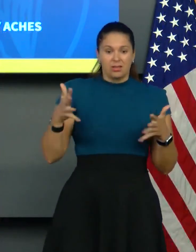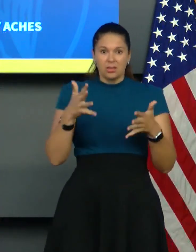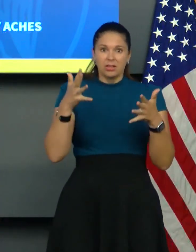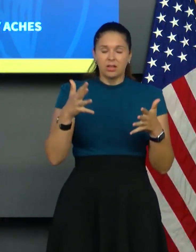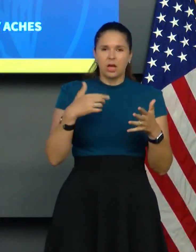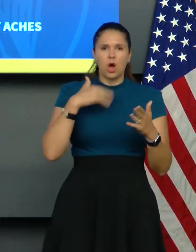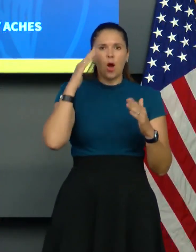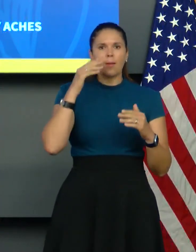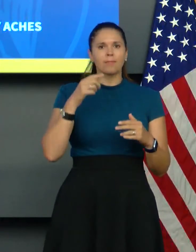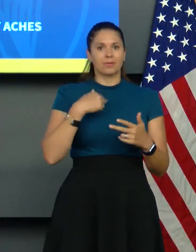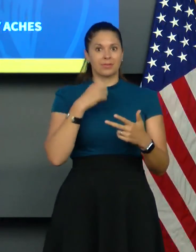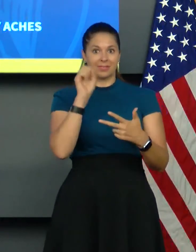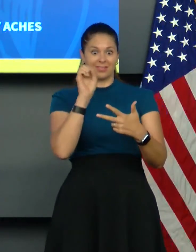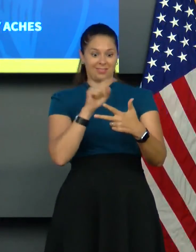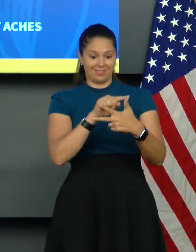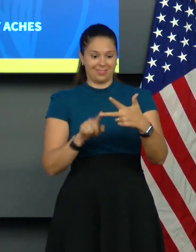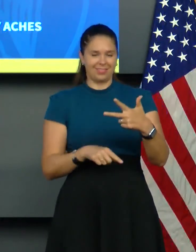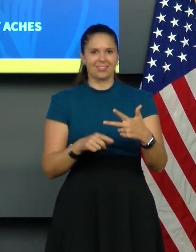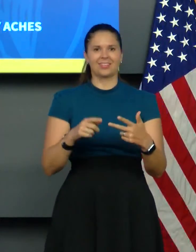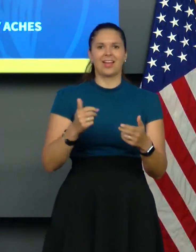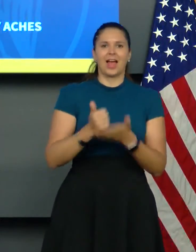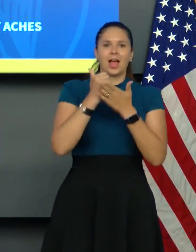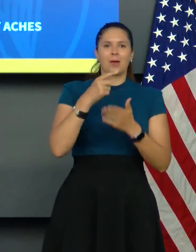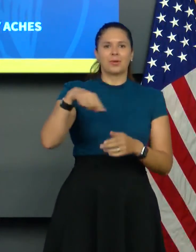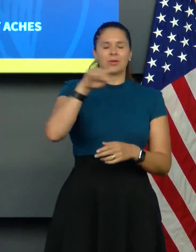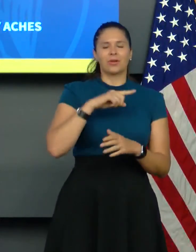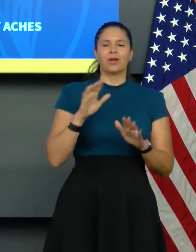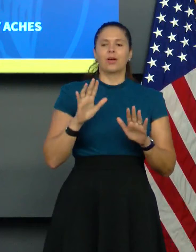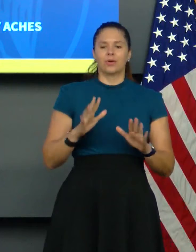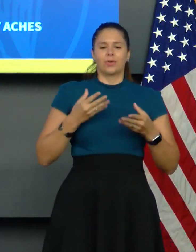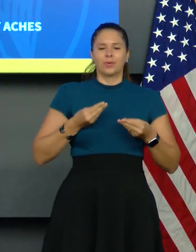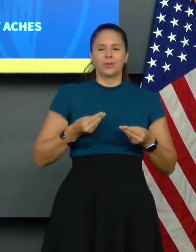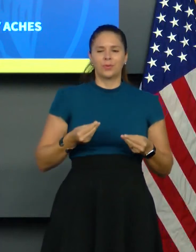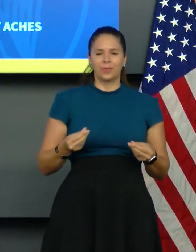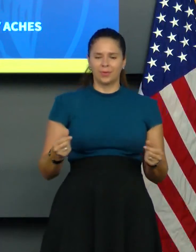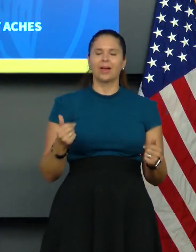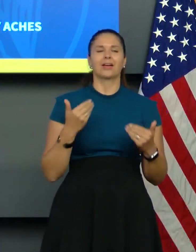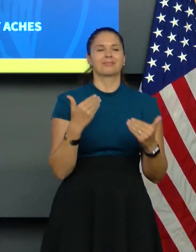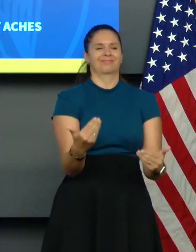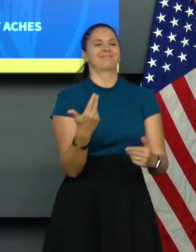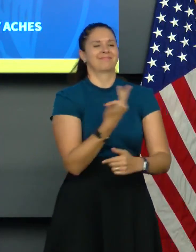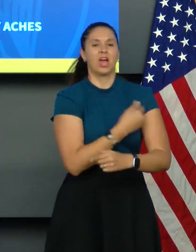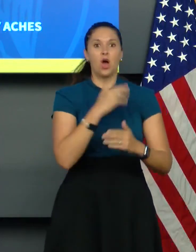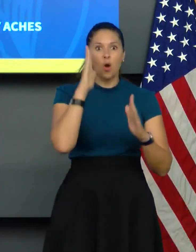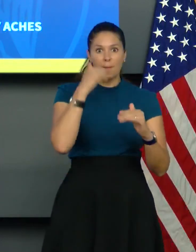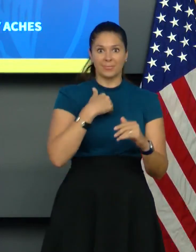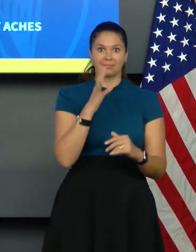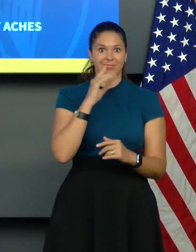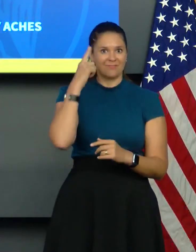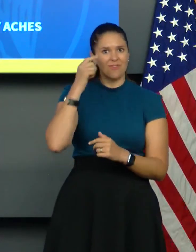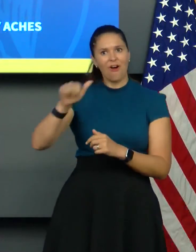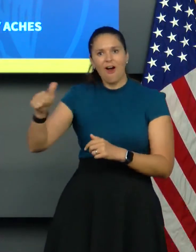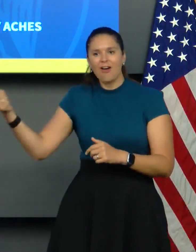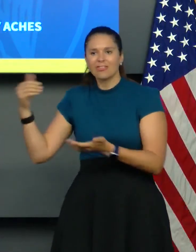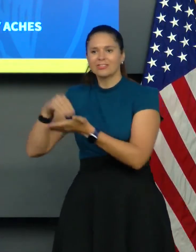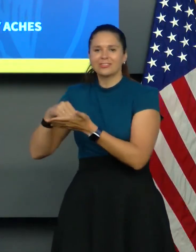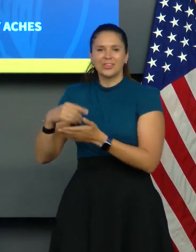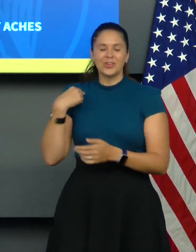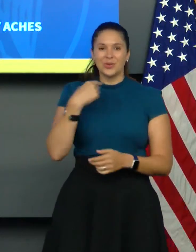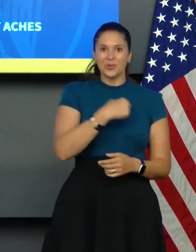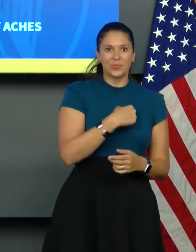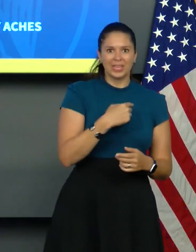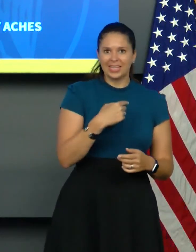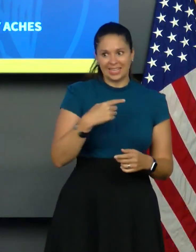only looking to protect your children. I hope that I speak for all healthcare providers when I say that we did not go